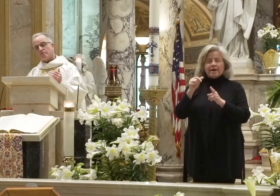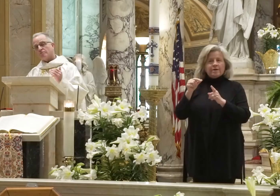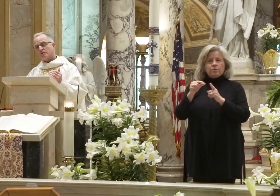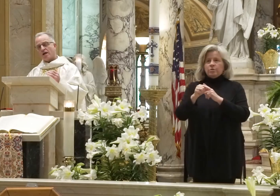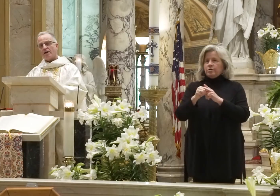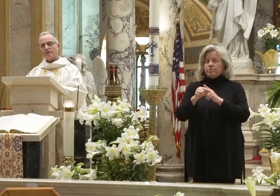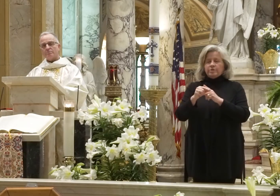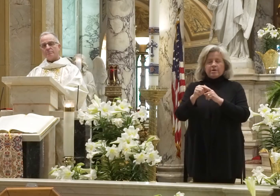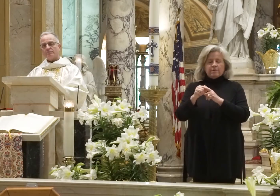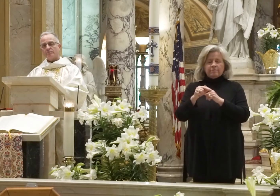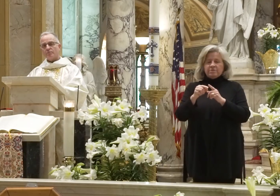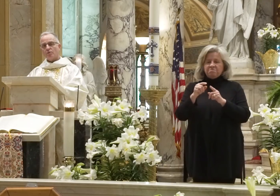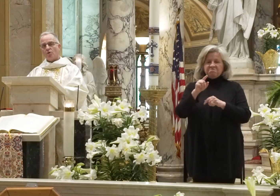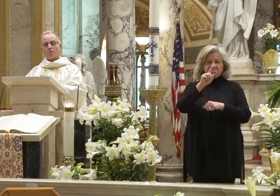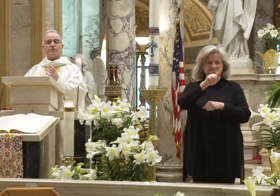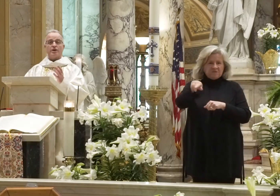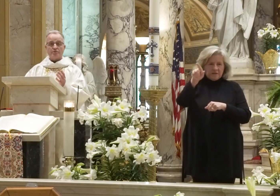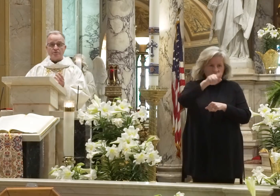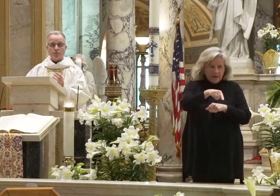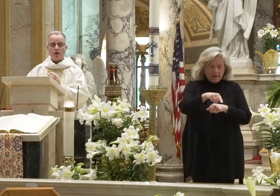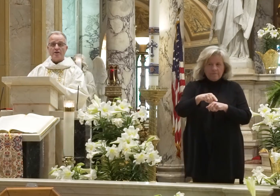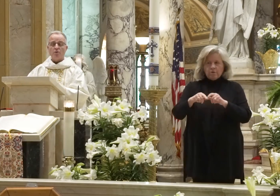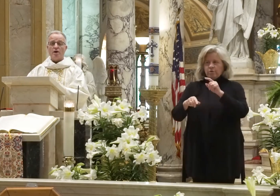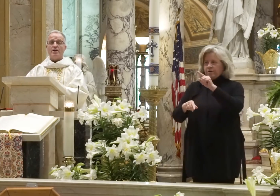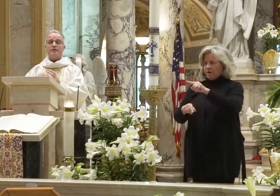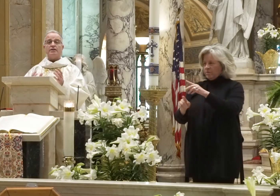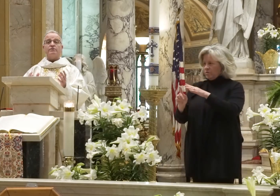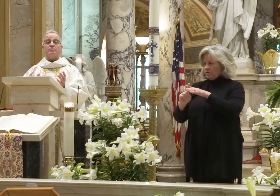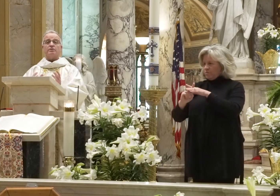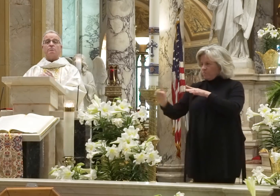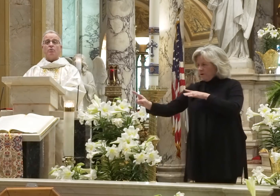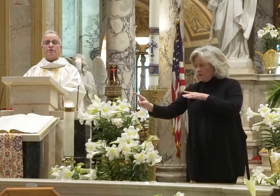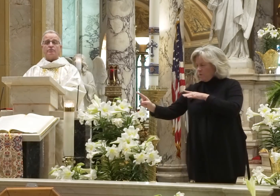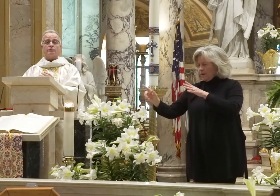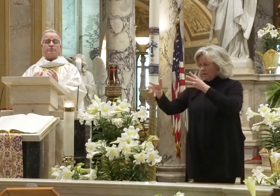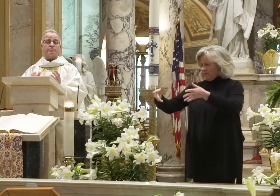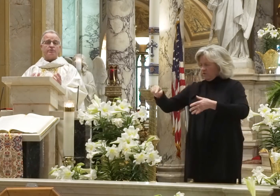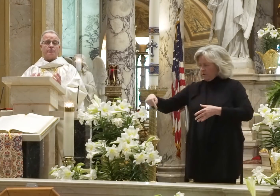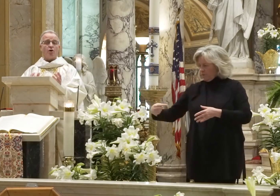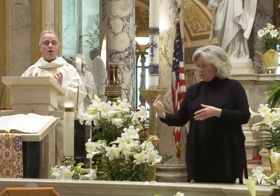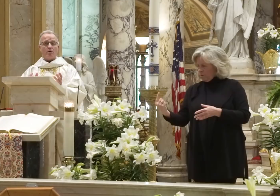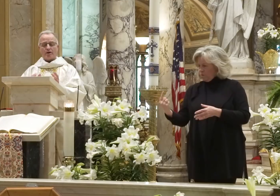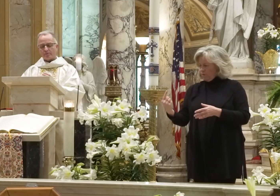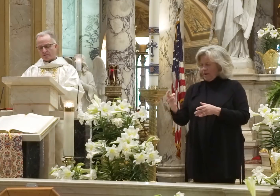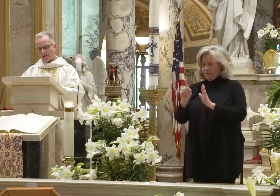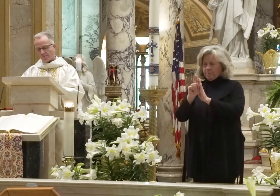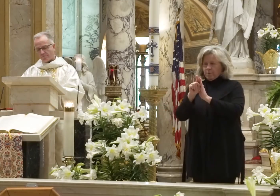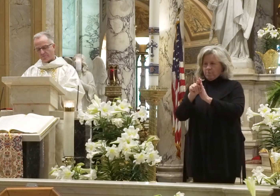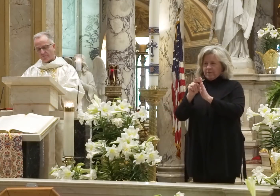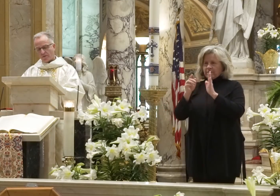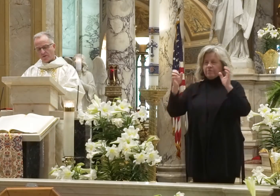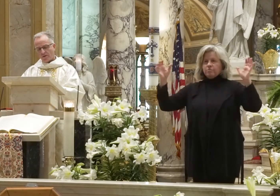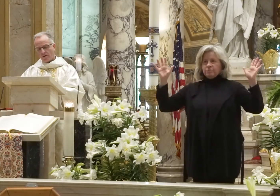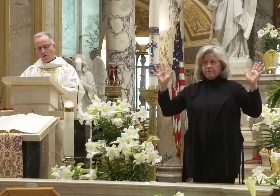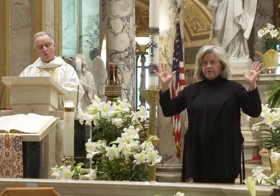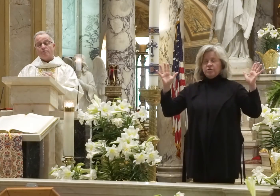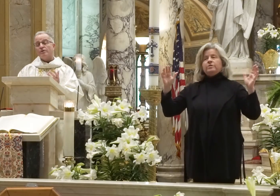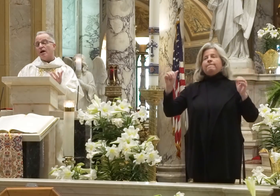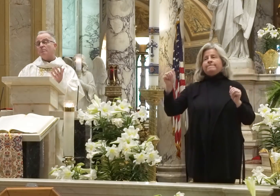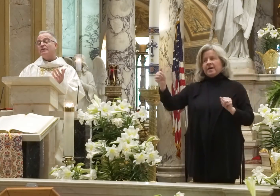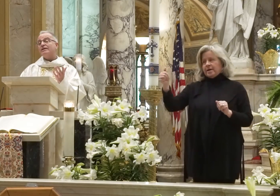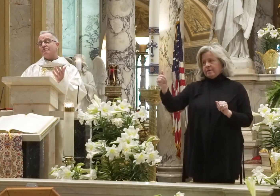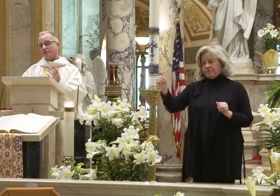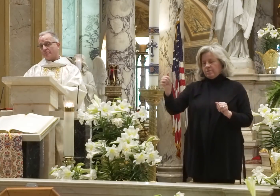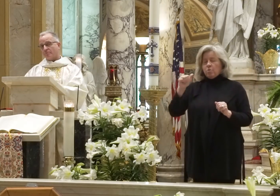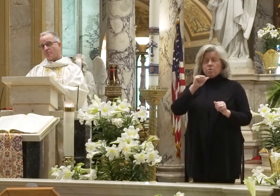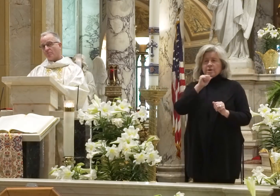condemning Peter for denying him or for the others for running away and leaving him at the moment of the crucifixion all by himself or for